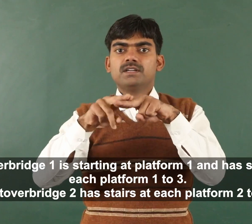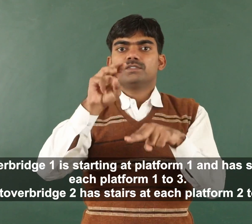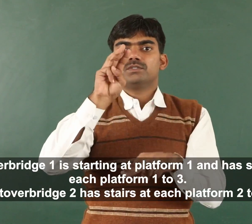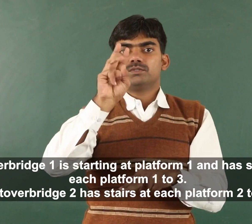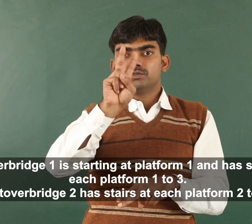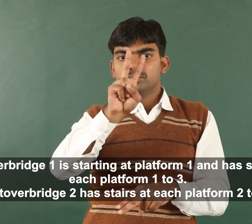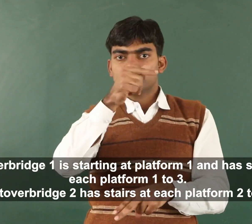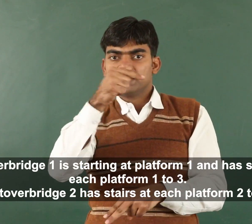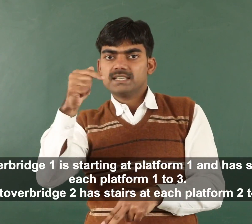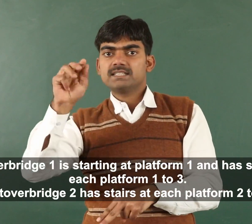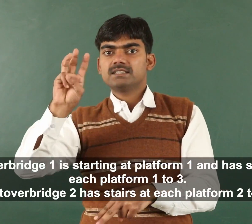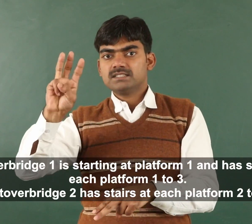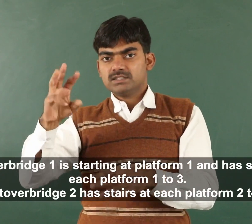from 2 to 3.